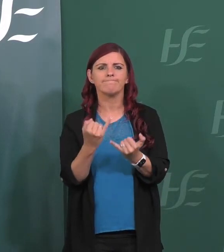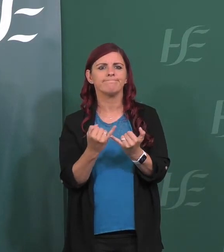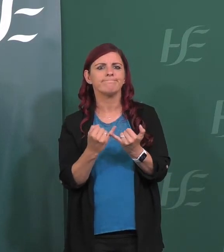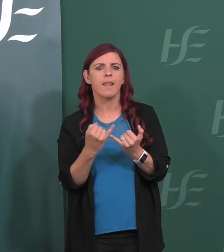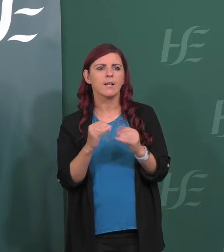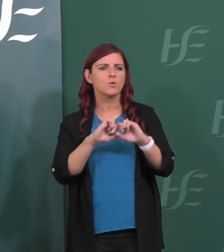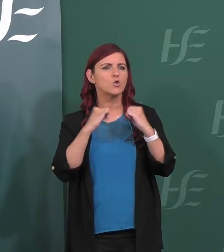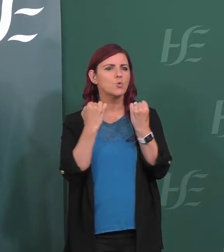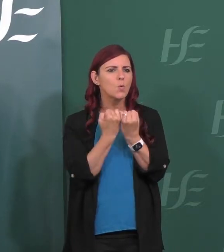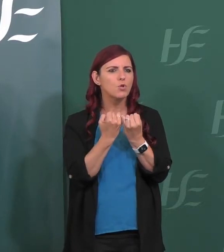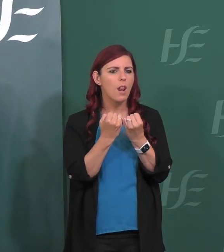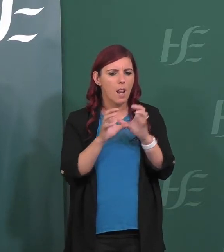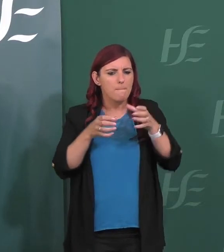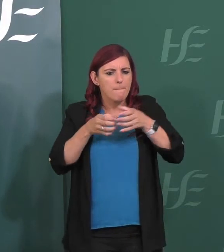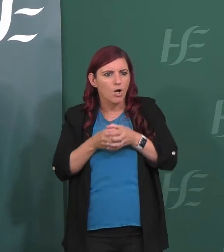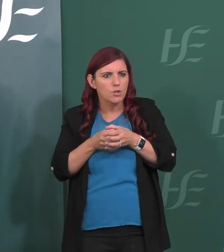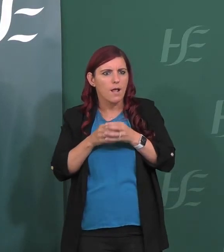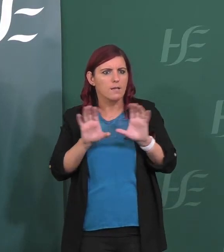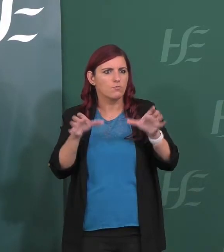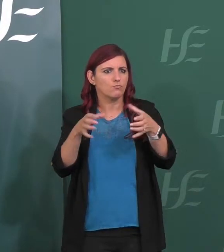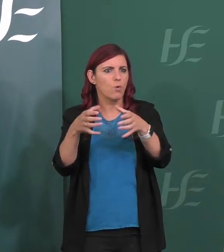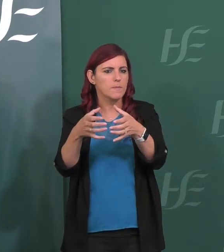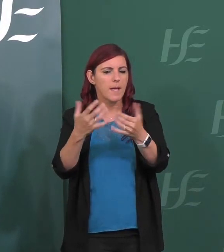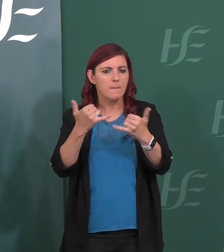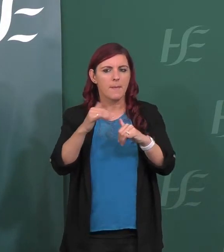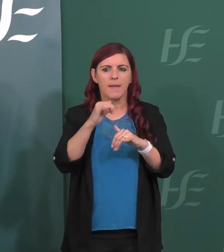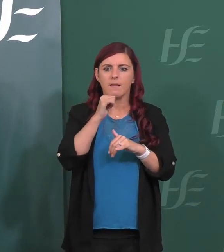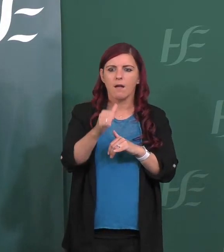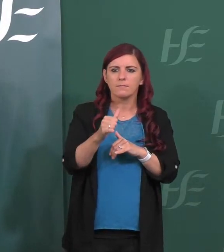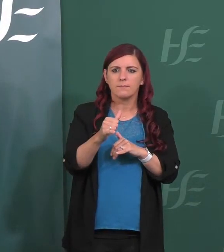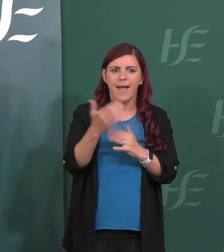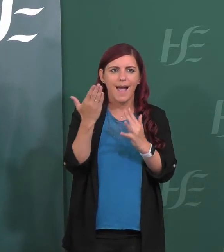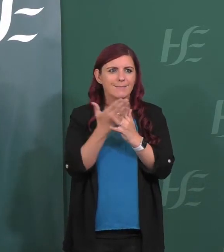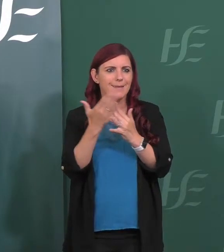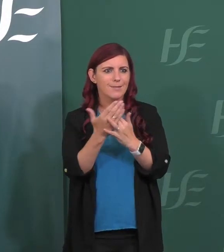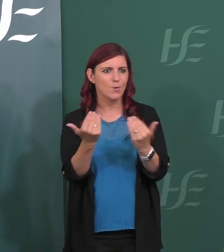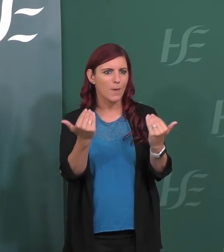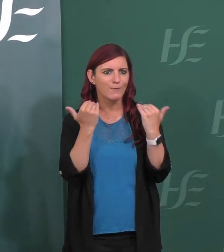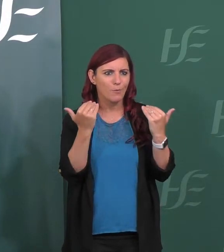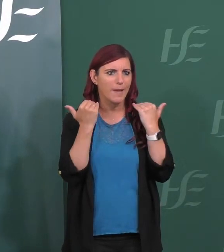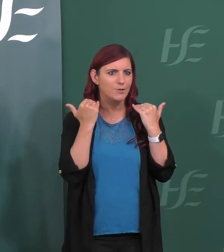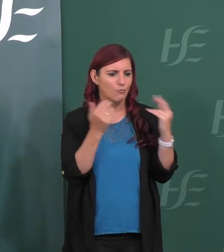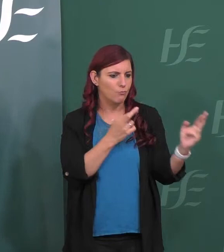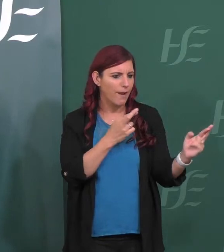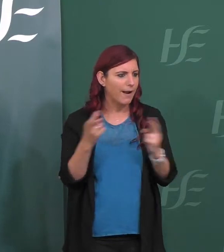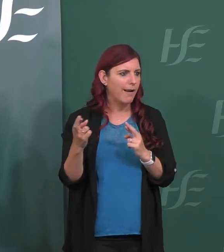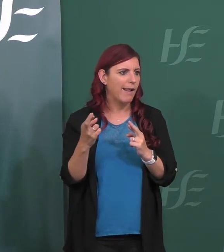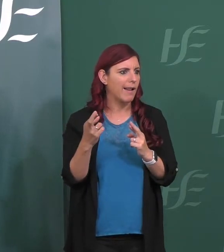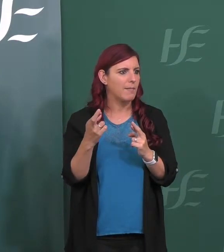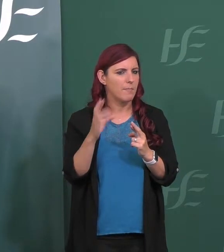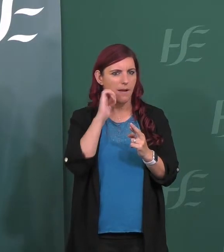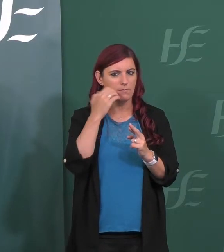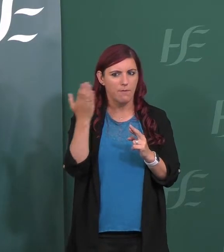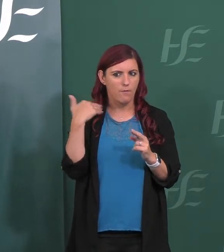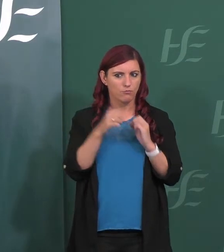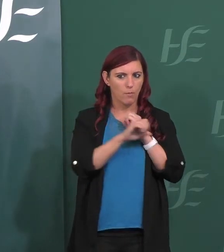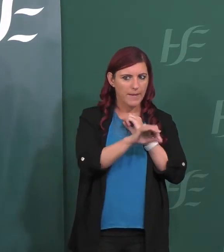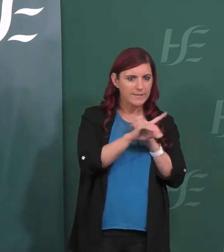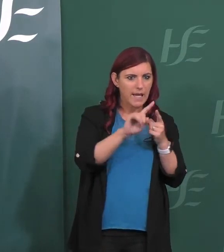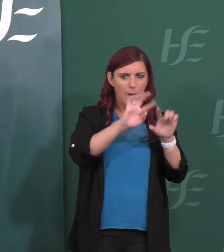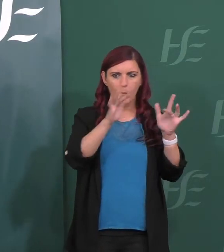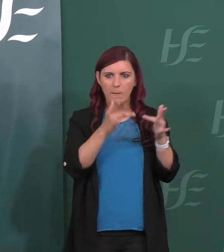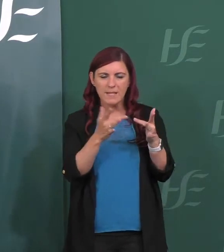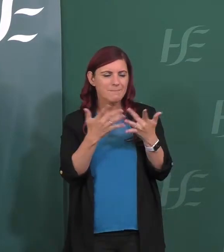groups who may not be exposed to a regular flow of information that is available through media and our own sites and